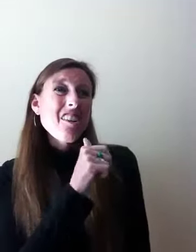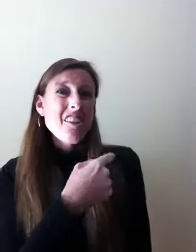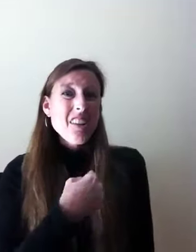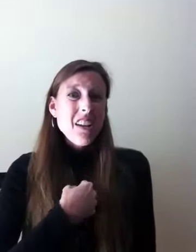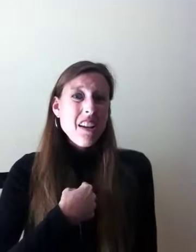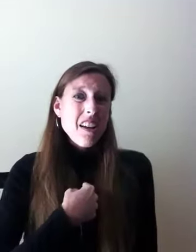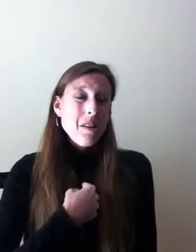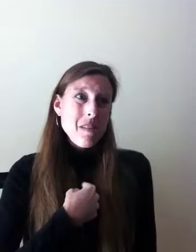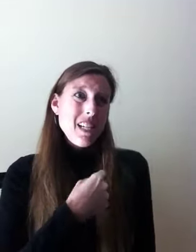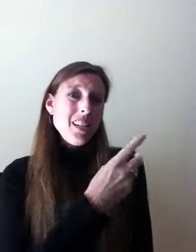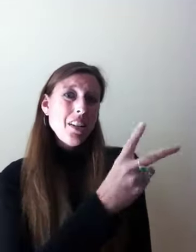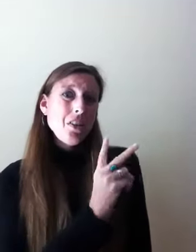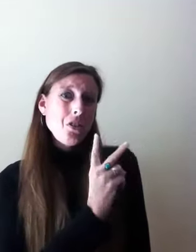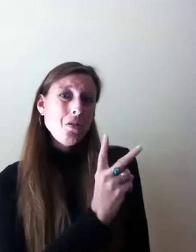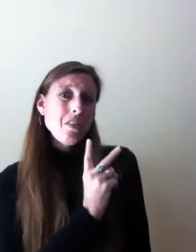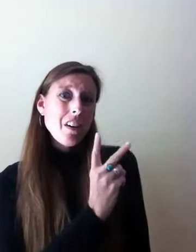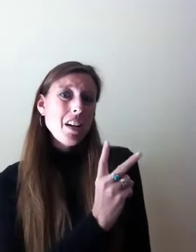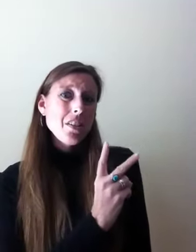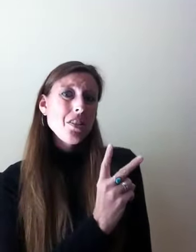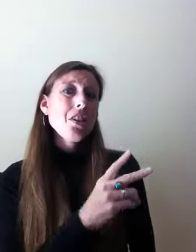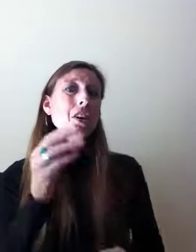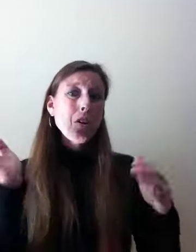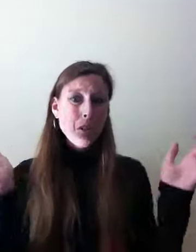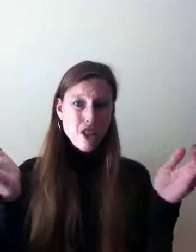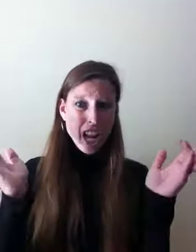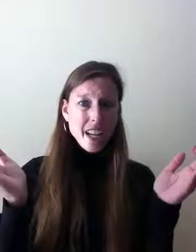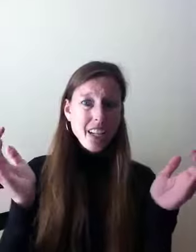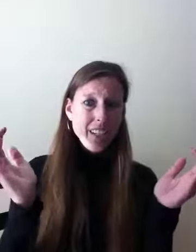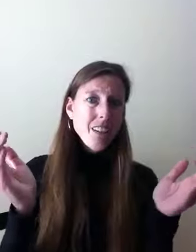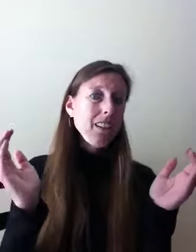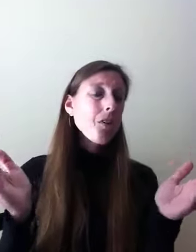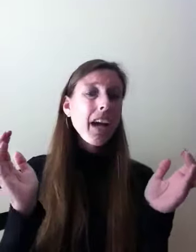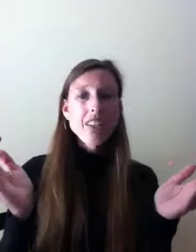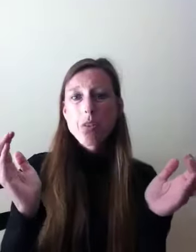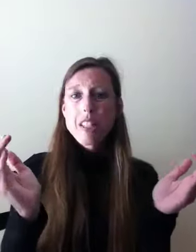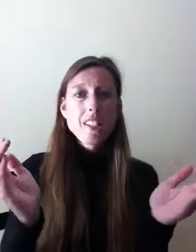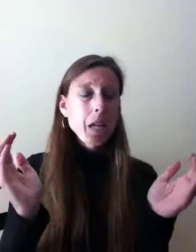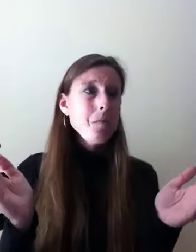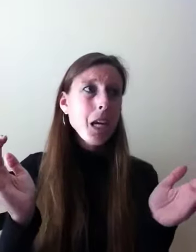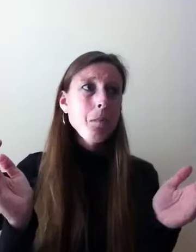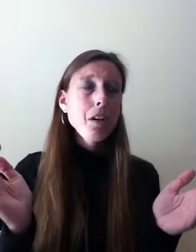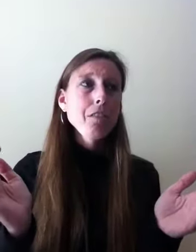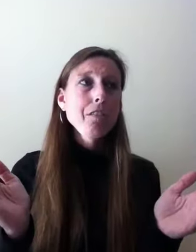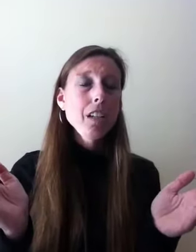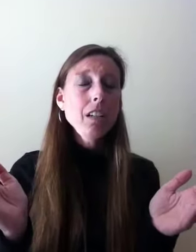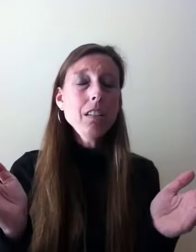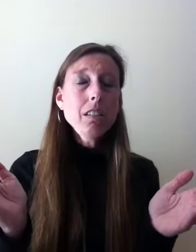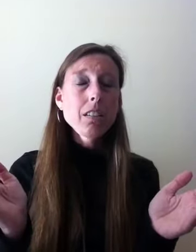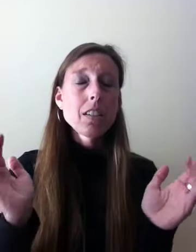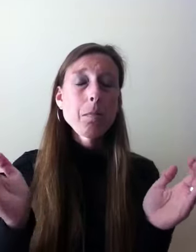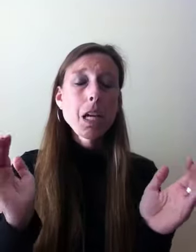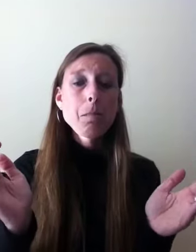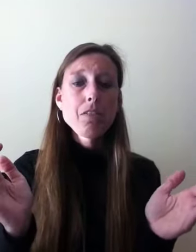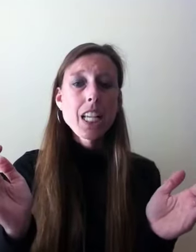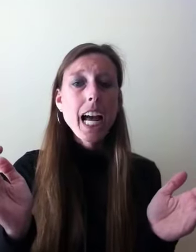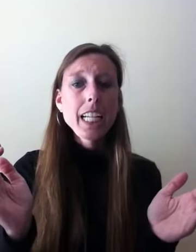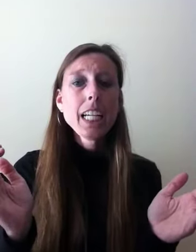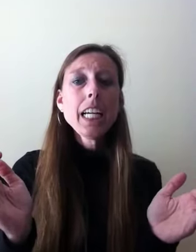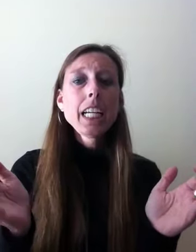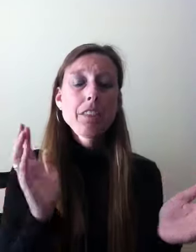girl and me, the 2 of us, were chatting. Okay, so it's the same type of sign if you're